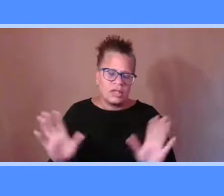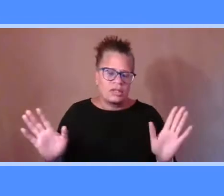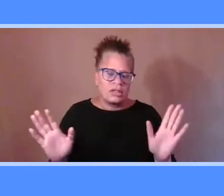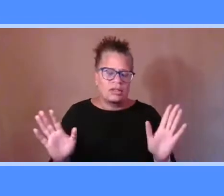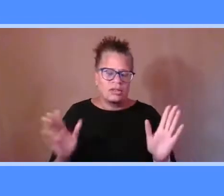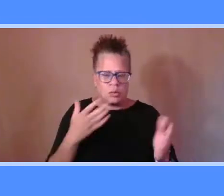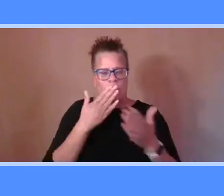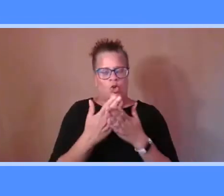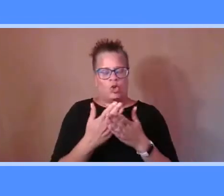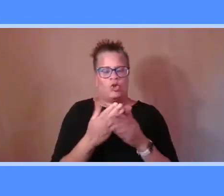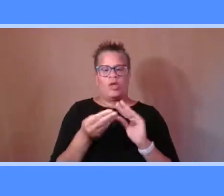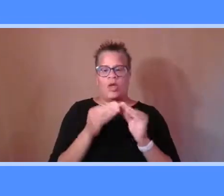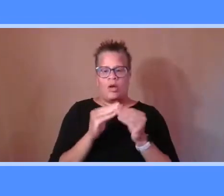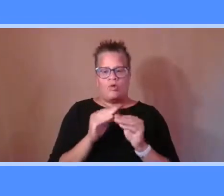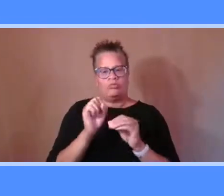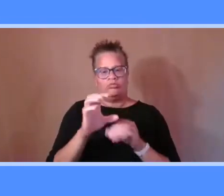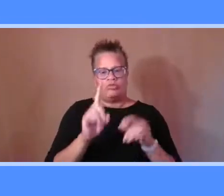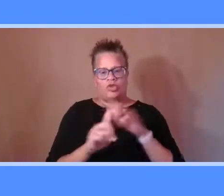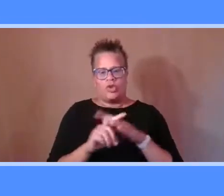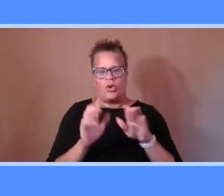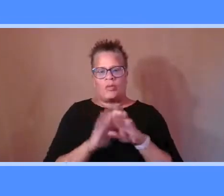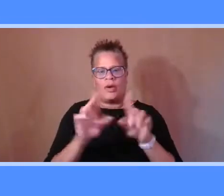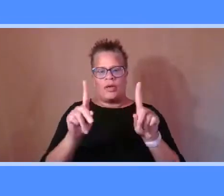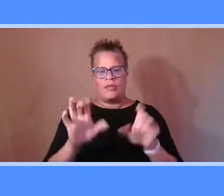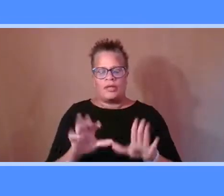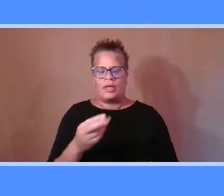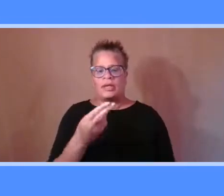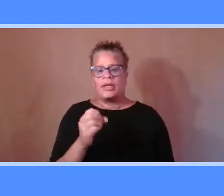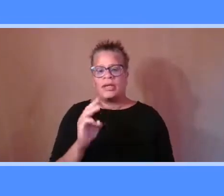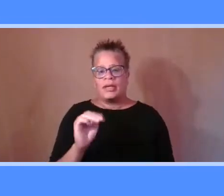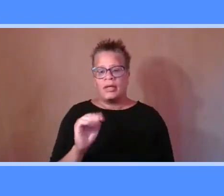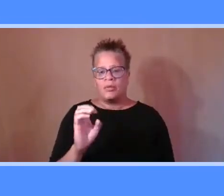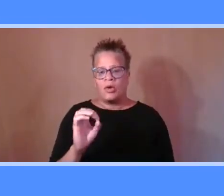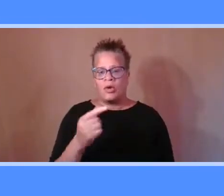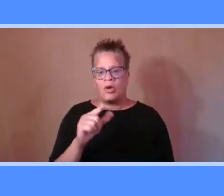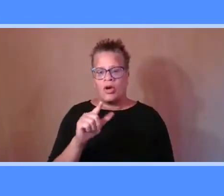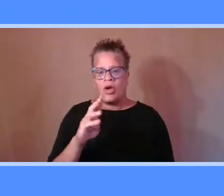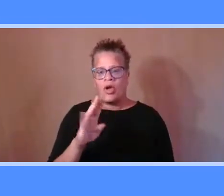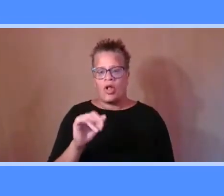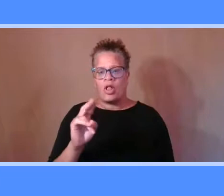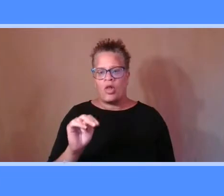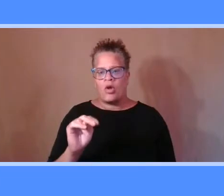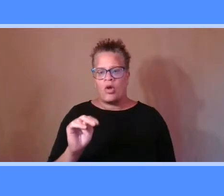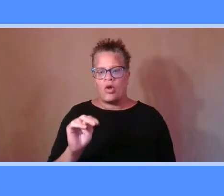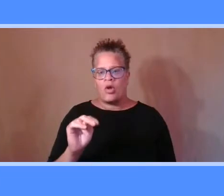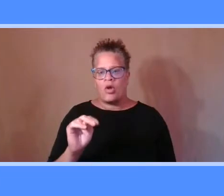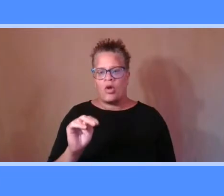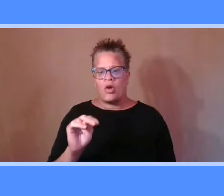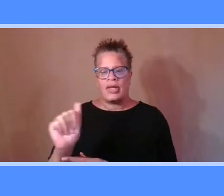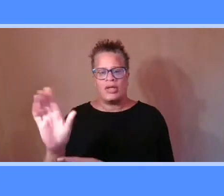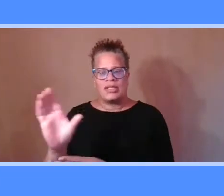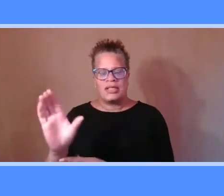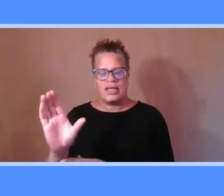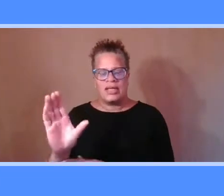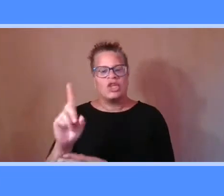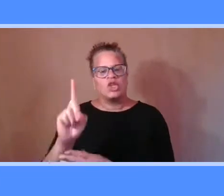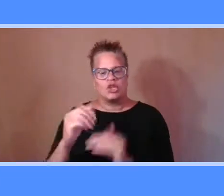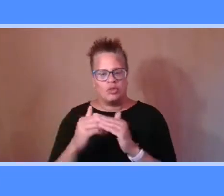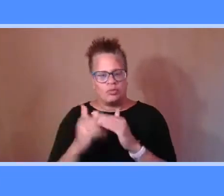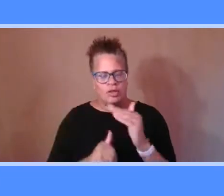gives us good insight. Your hemoglobin A1C really should live